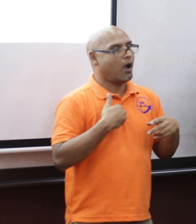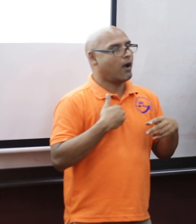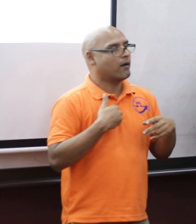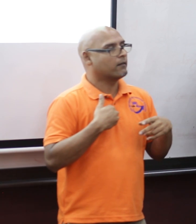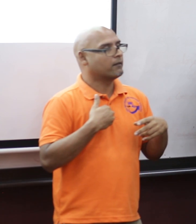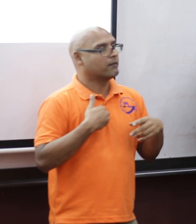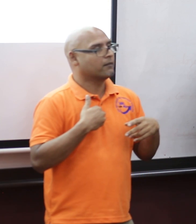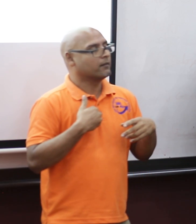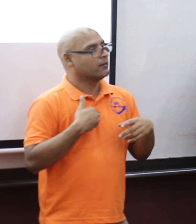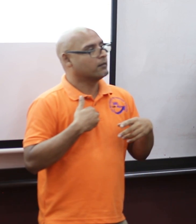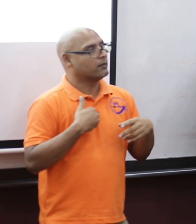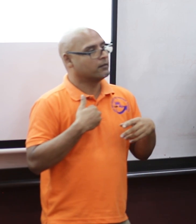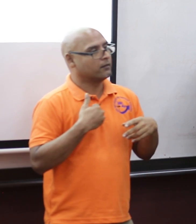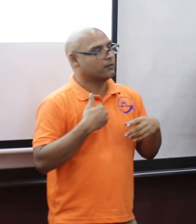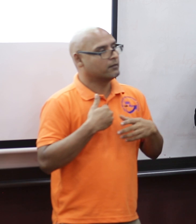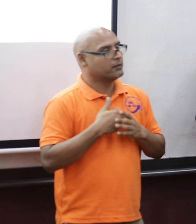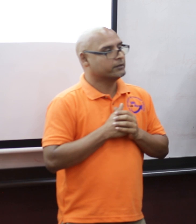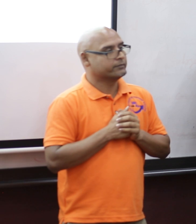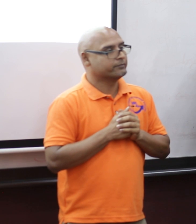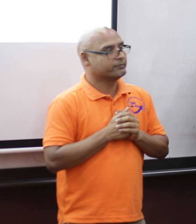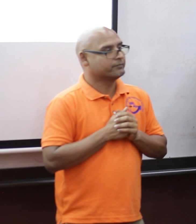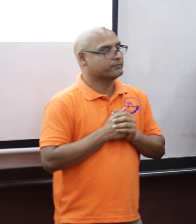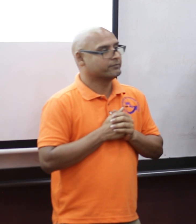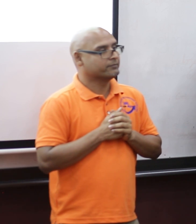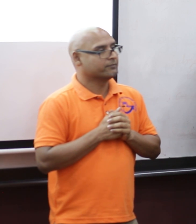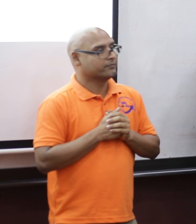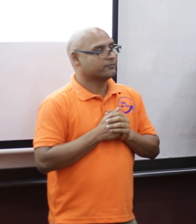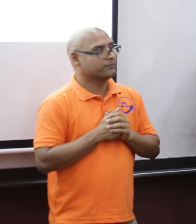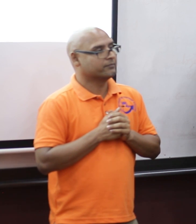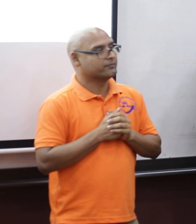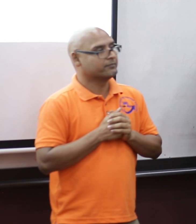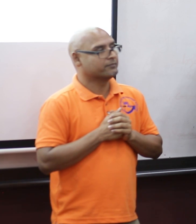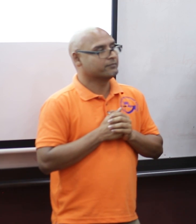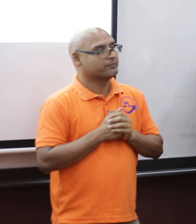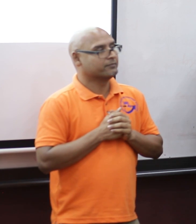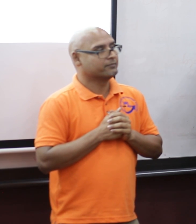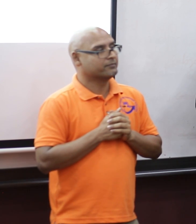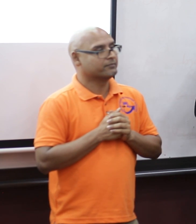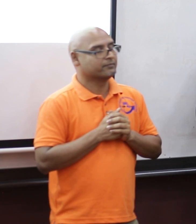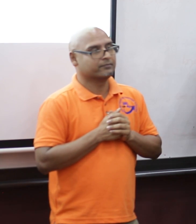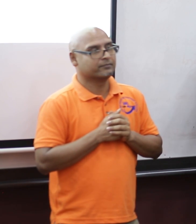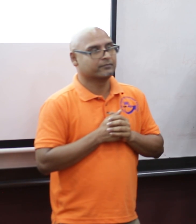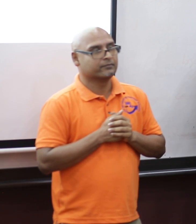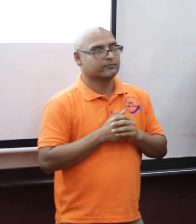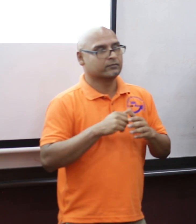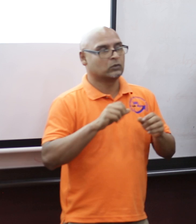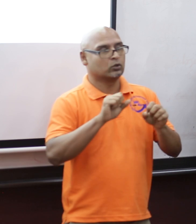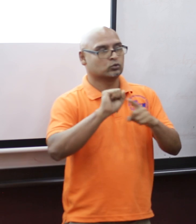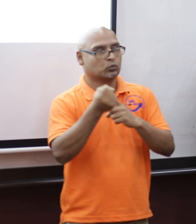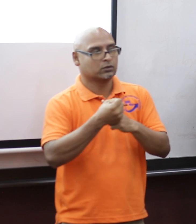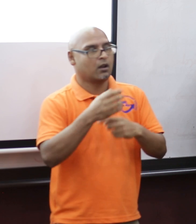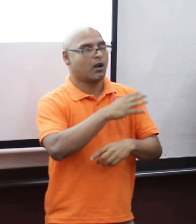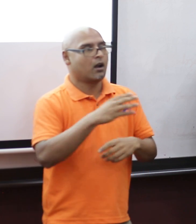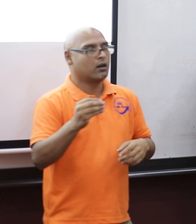society. But the charity model, on the other hand, is where we take care of the people with